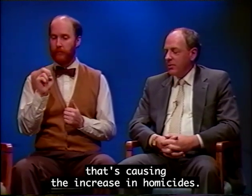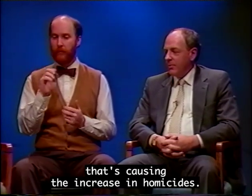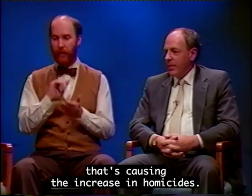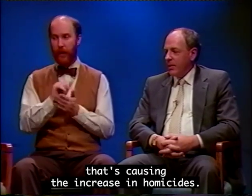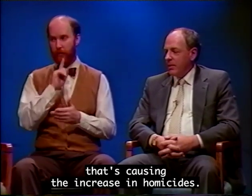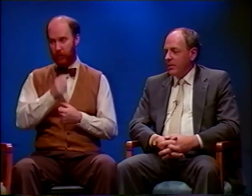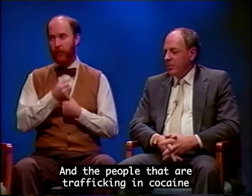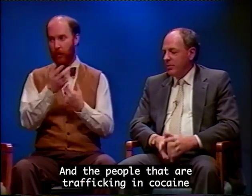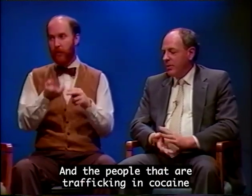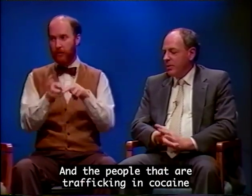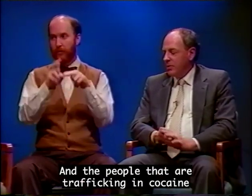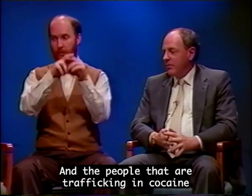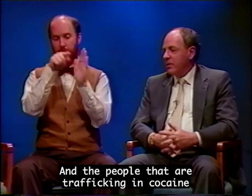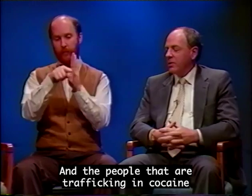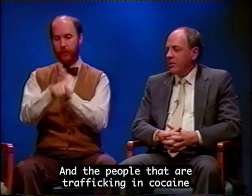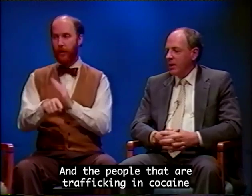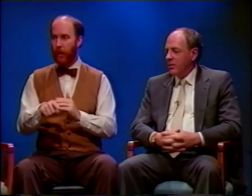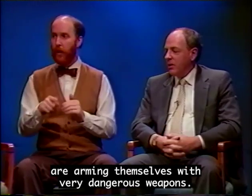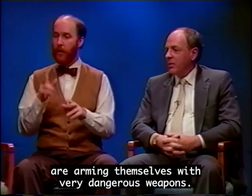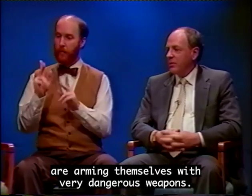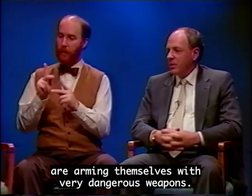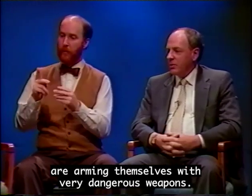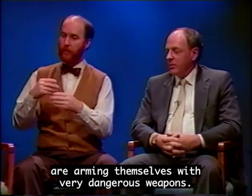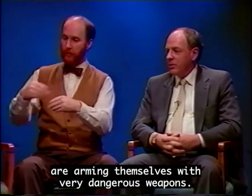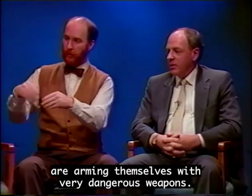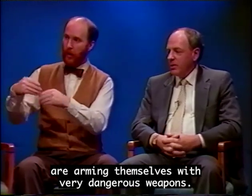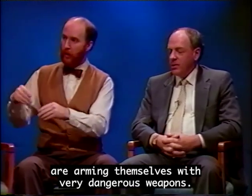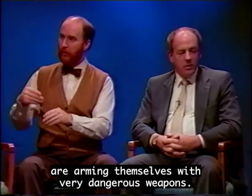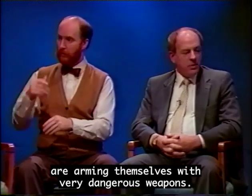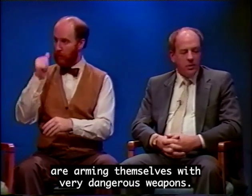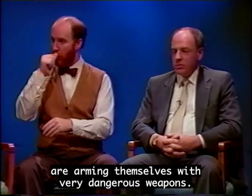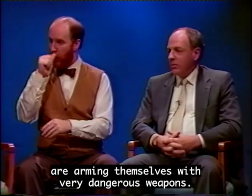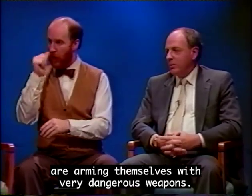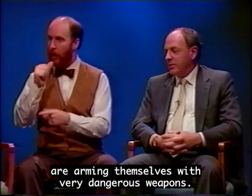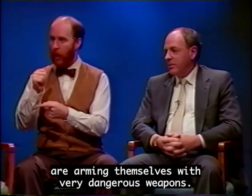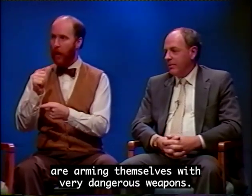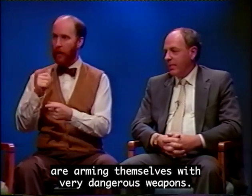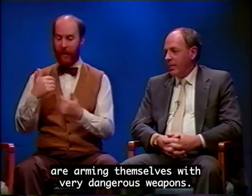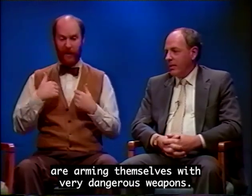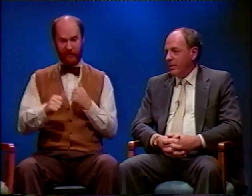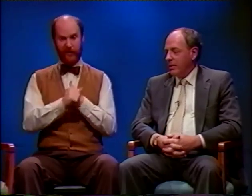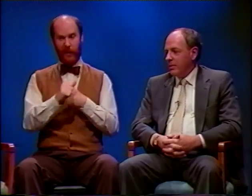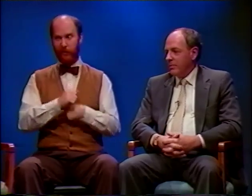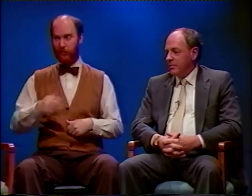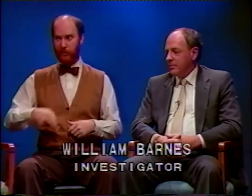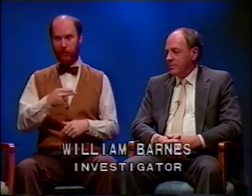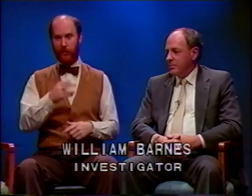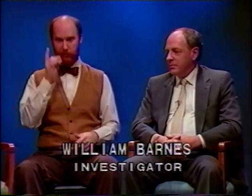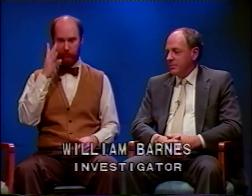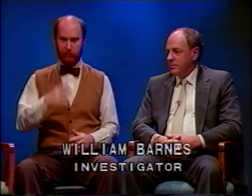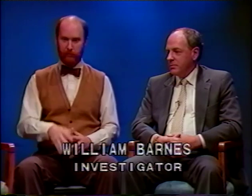homicides. And the people that are trafficking in cocaine are arming themselves with very dangerous weapons.